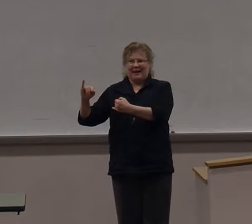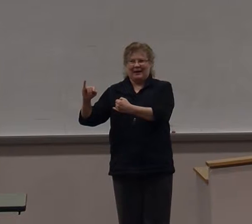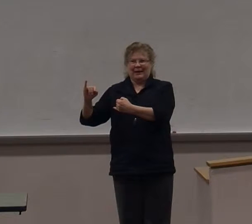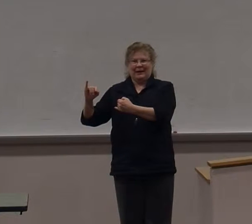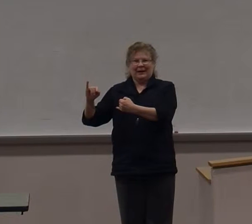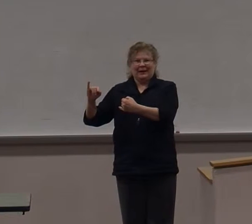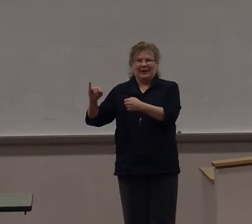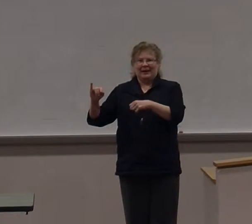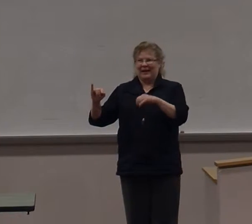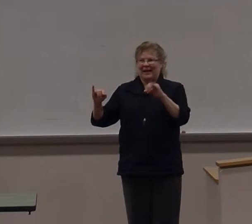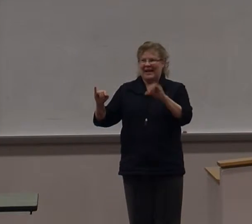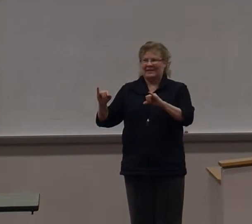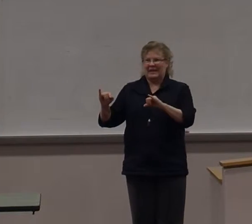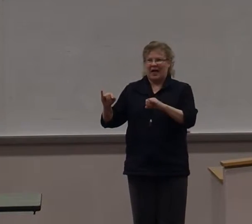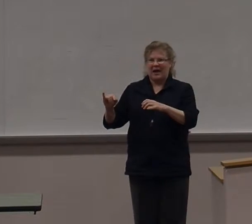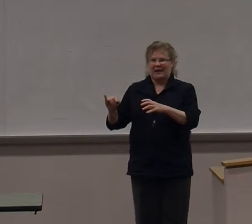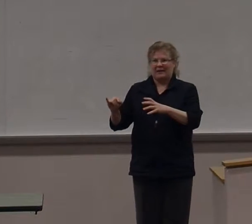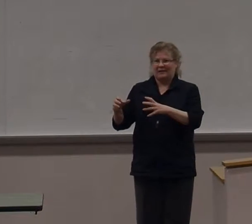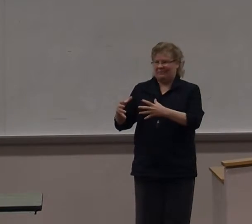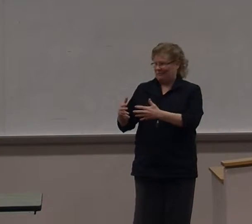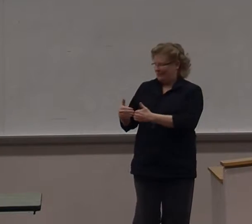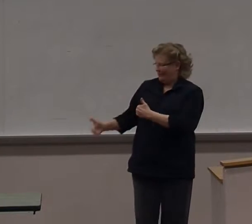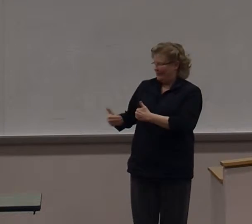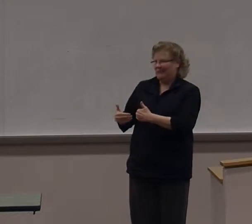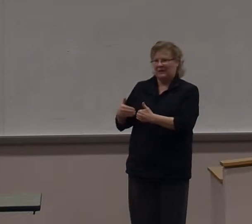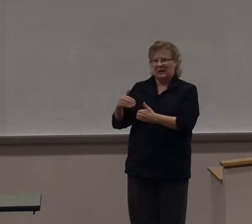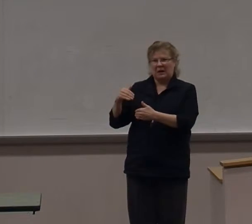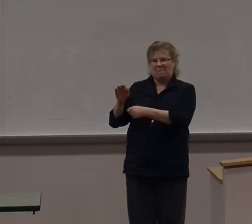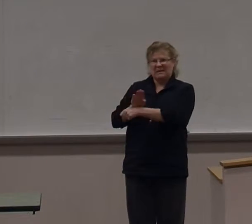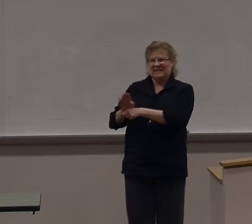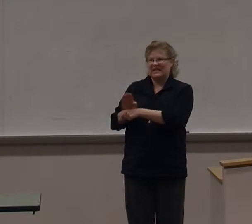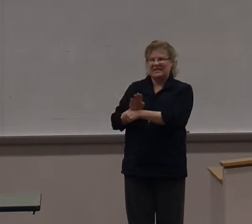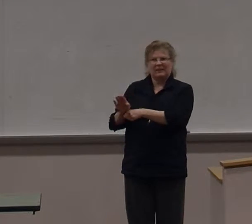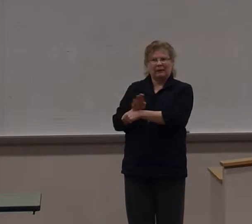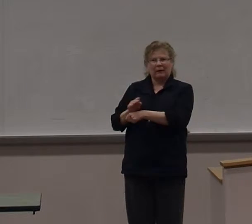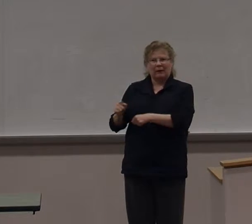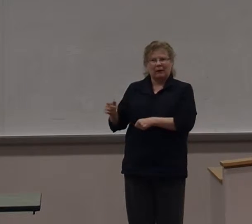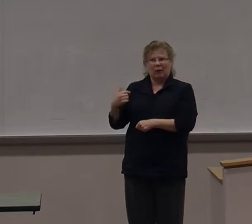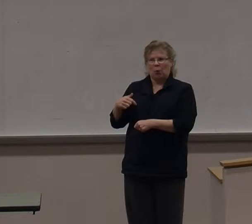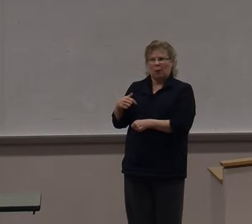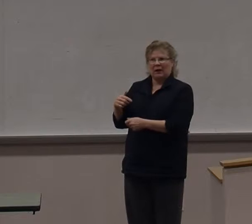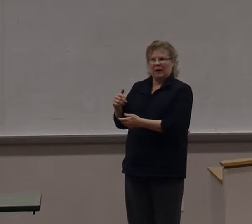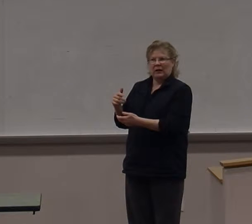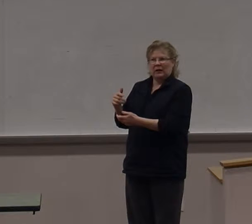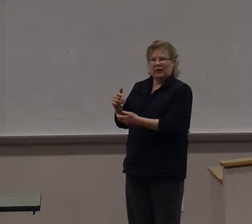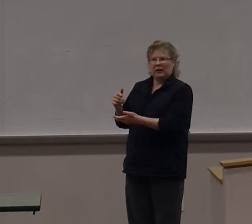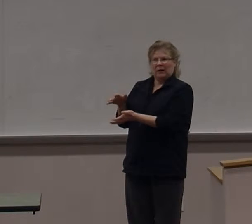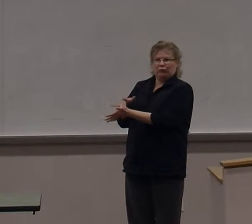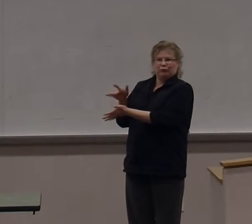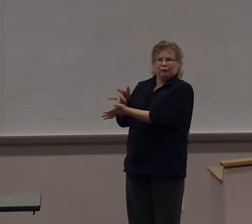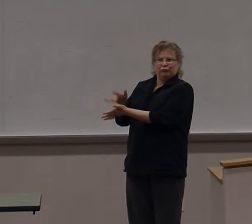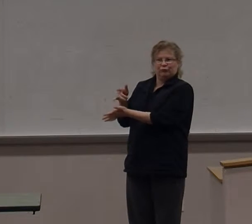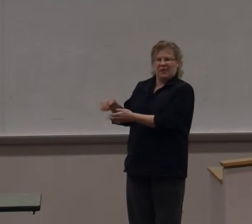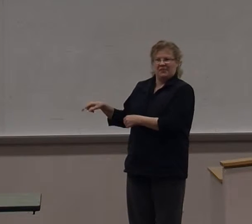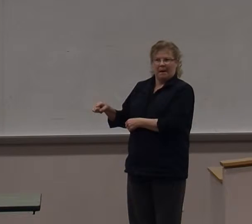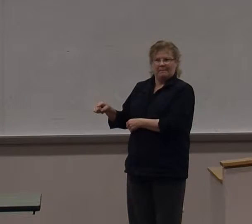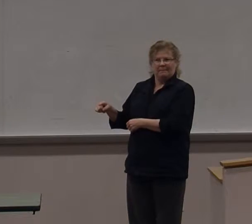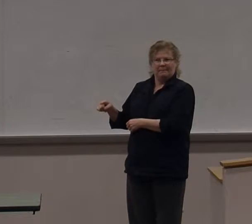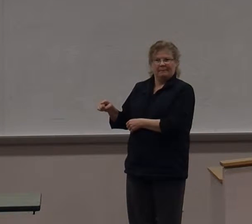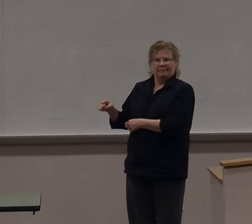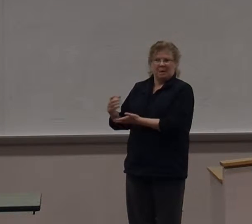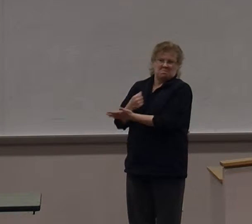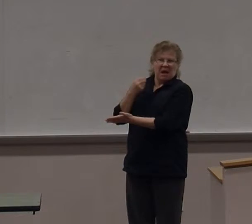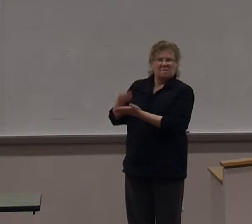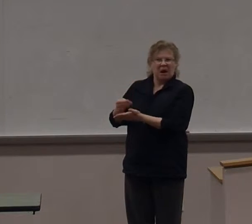a bit like a business. It's profit making. It's a complete fraud, and every day Haitians move to the Dominican Republic,